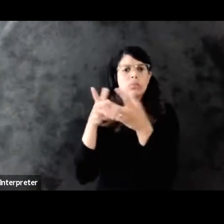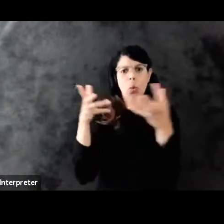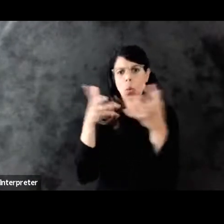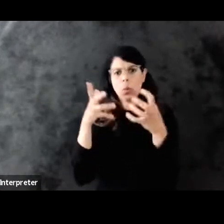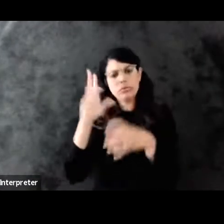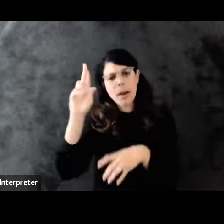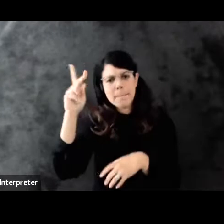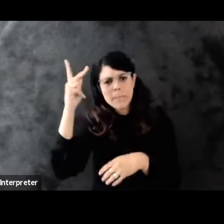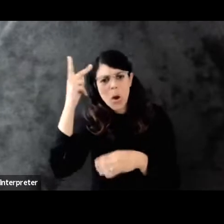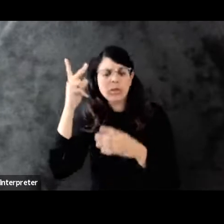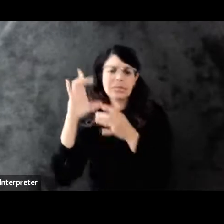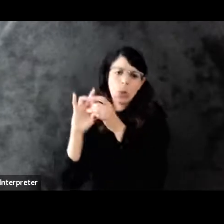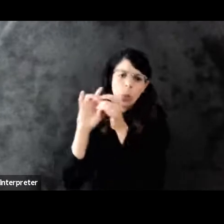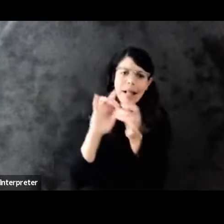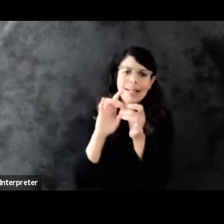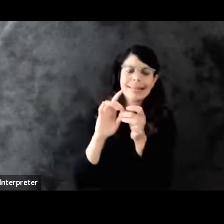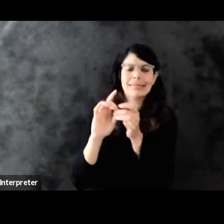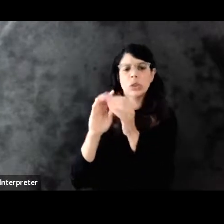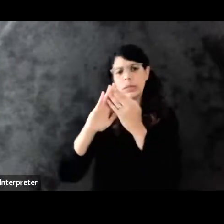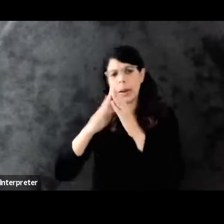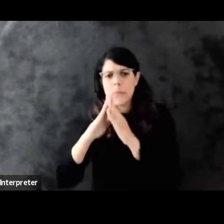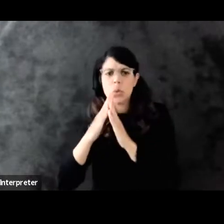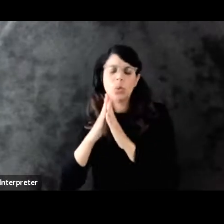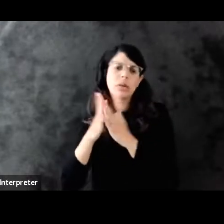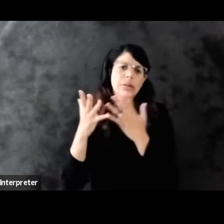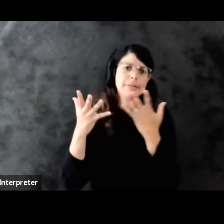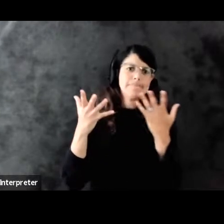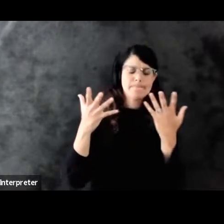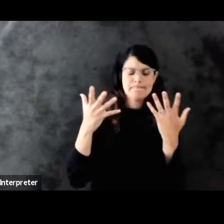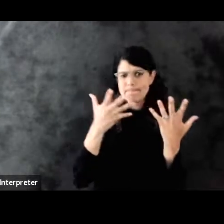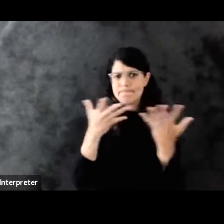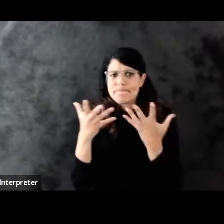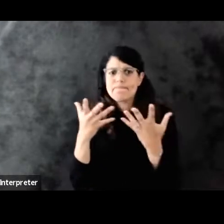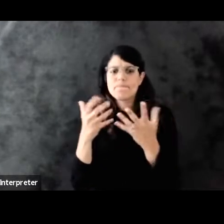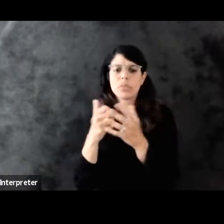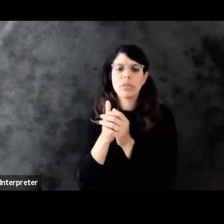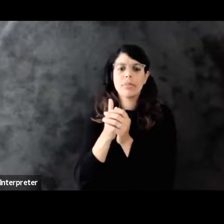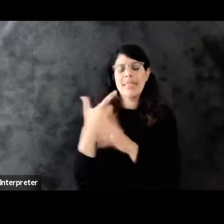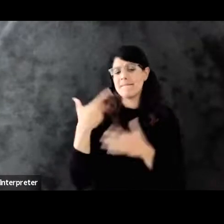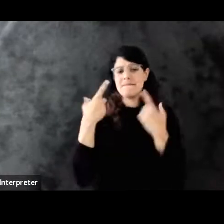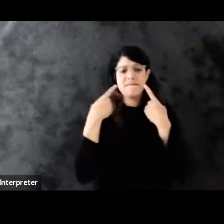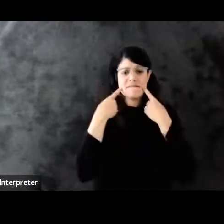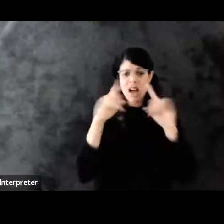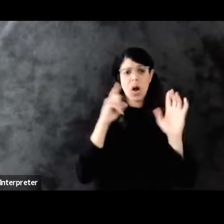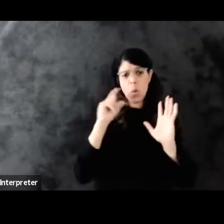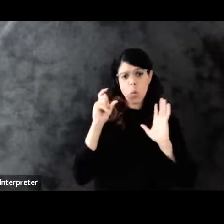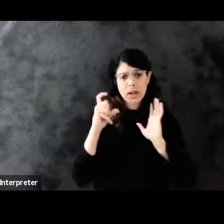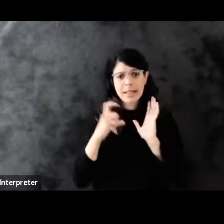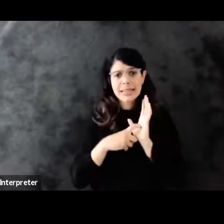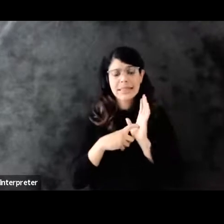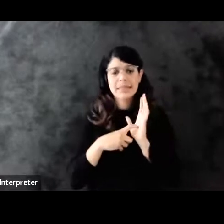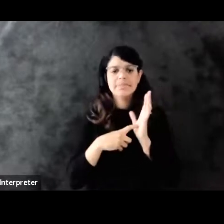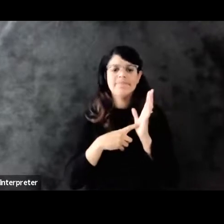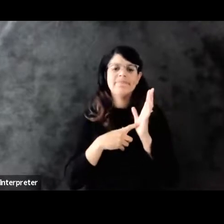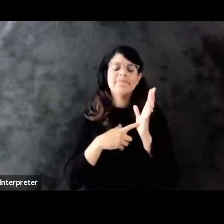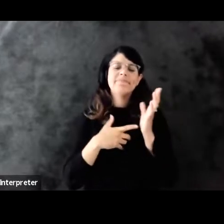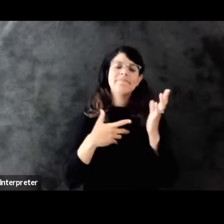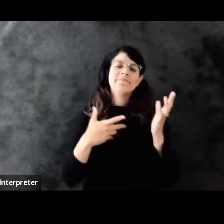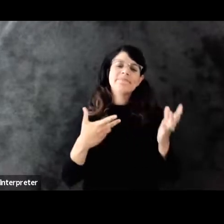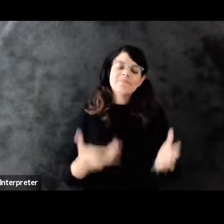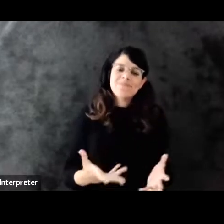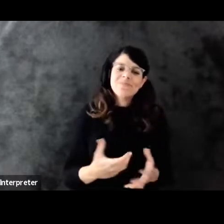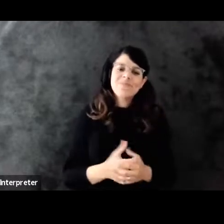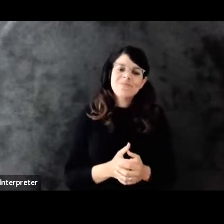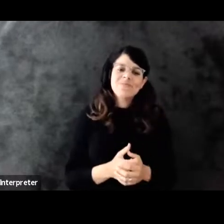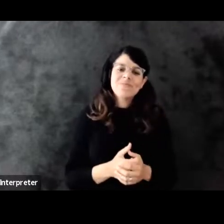leadership roles and so forth. And then I finally realized that, well, you know what?